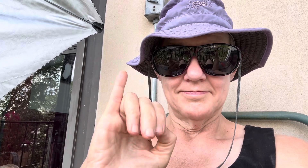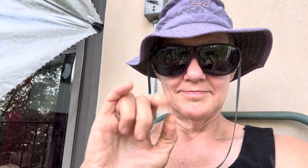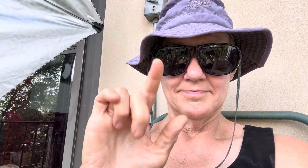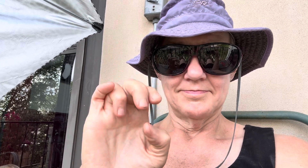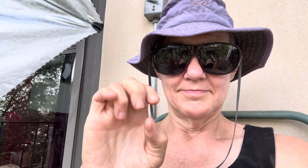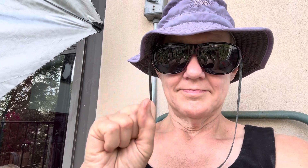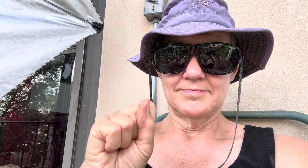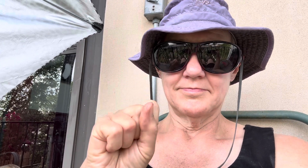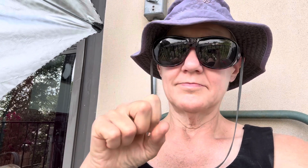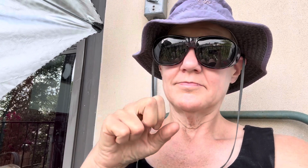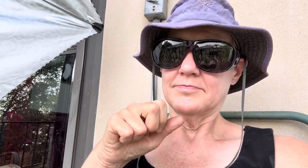miles.